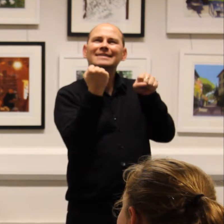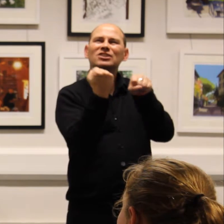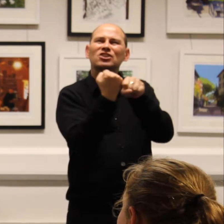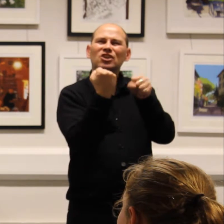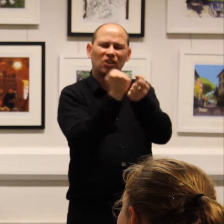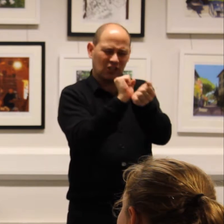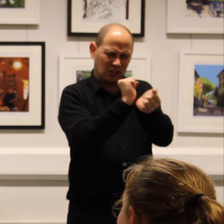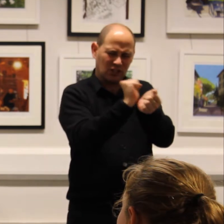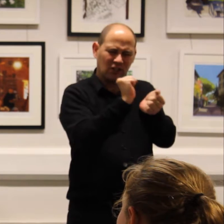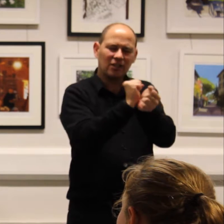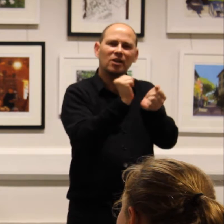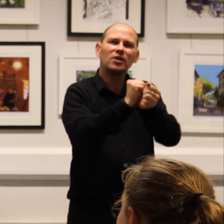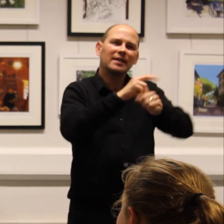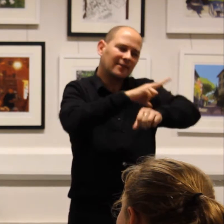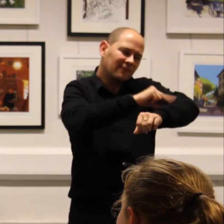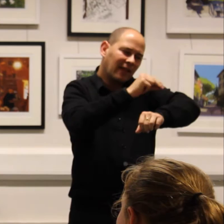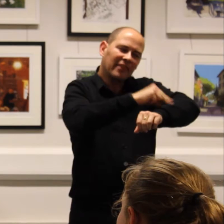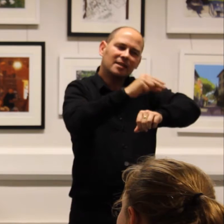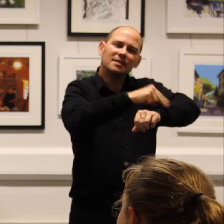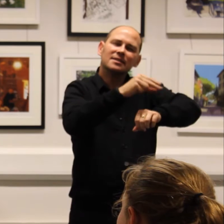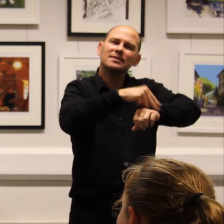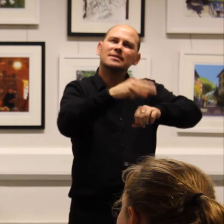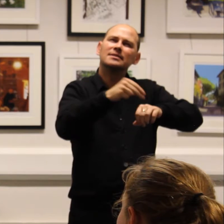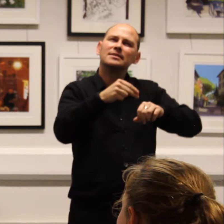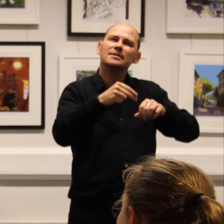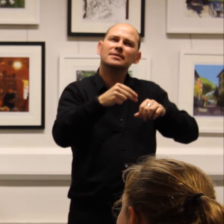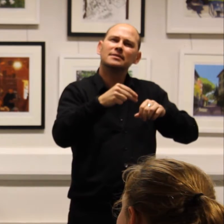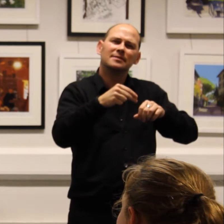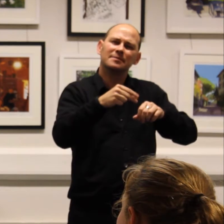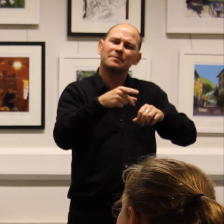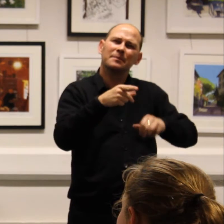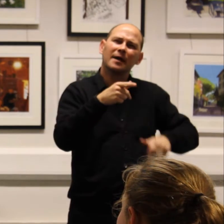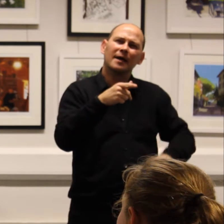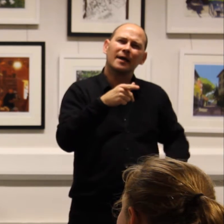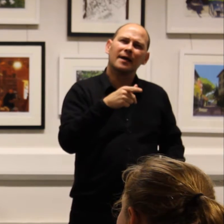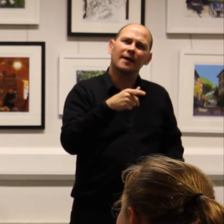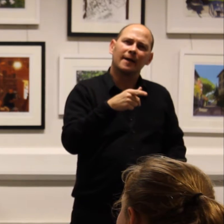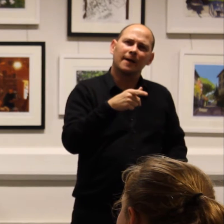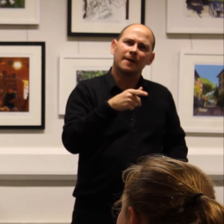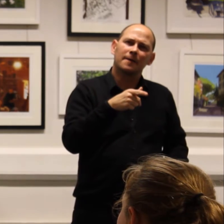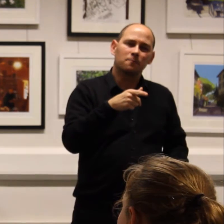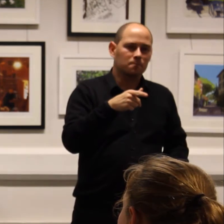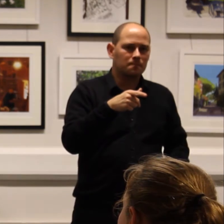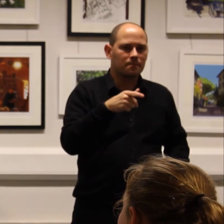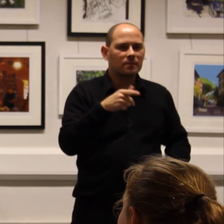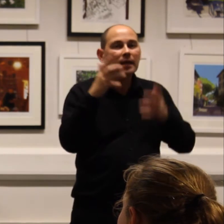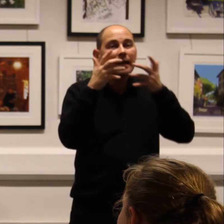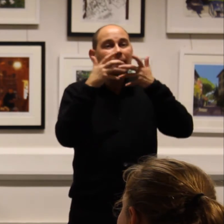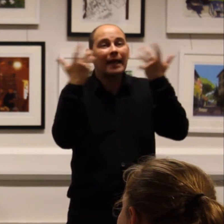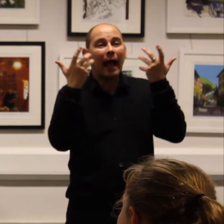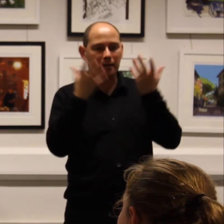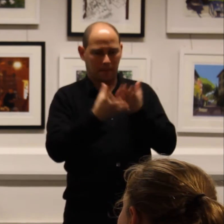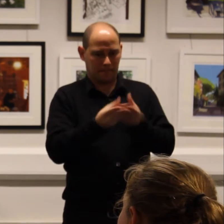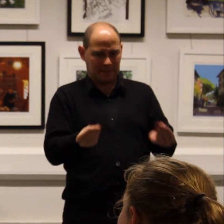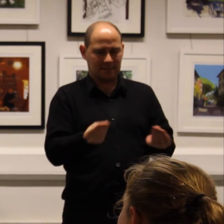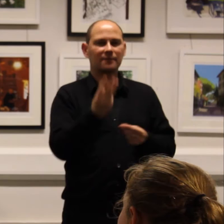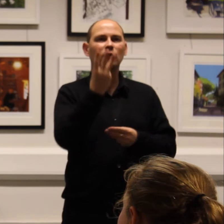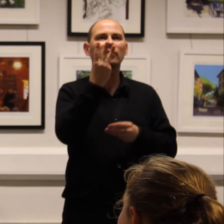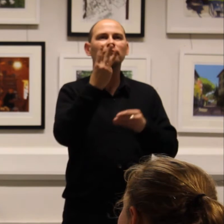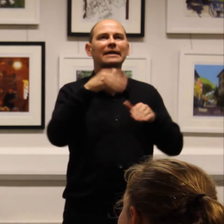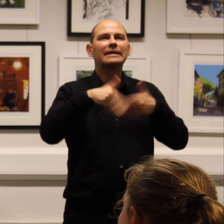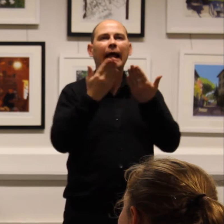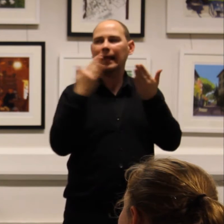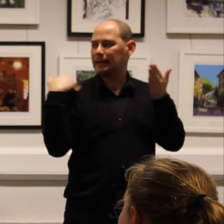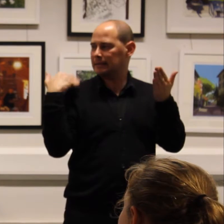them this time. The cat had been missing for 3 days. At first, she had